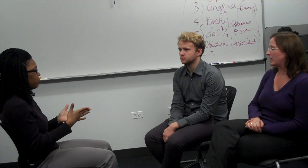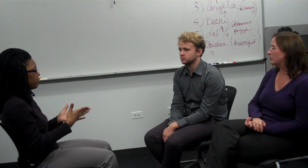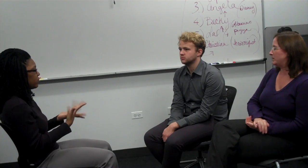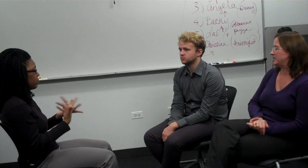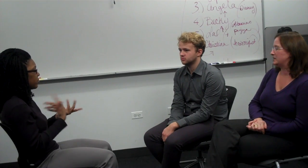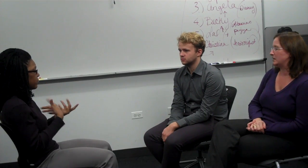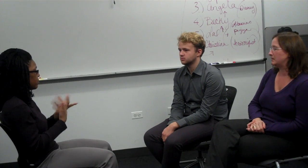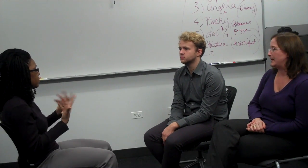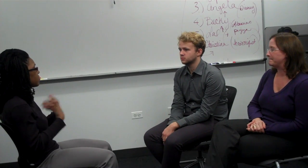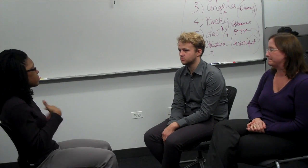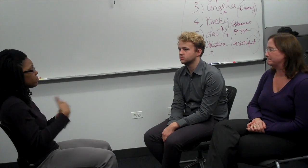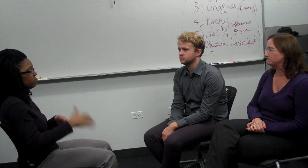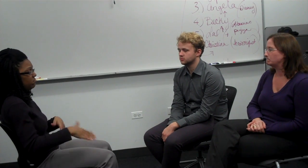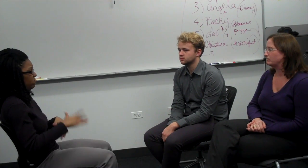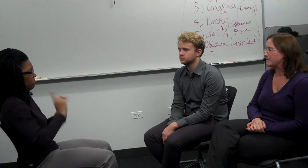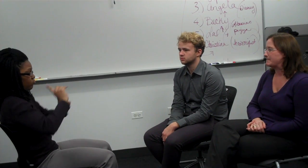I grew up dancing.